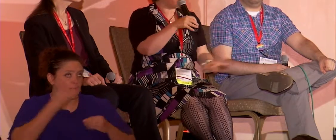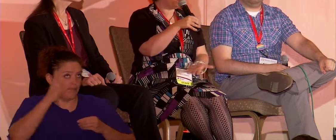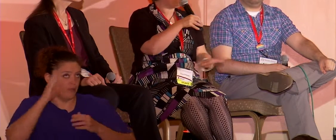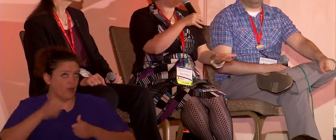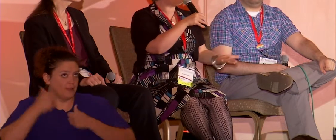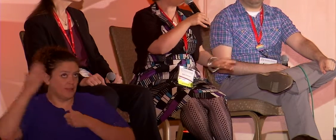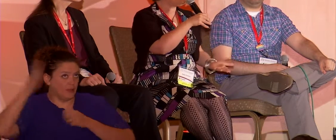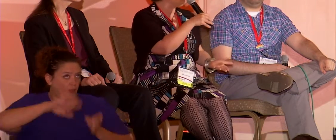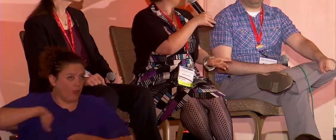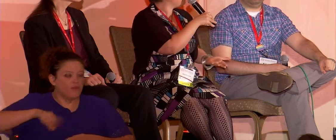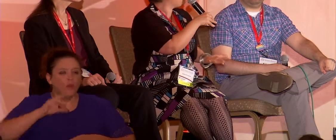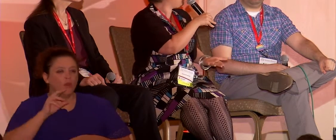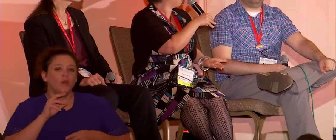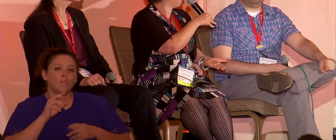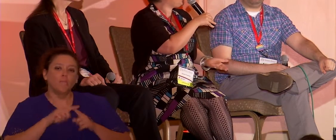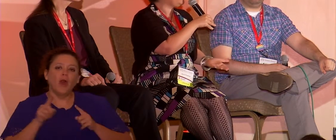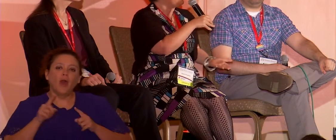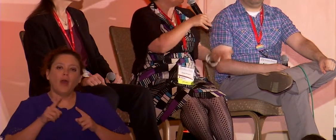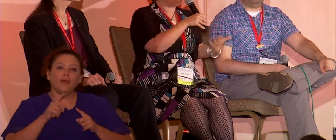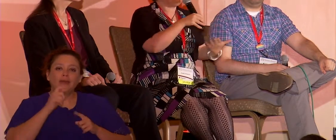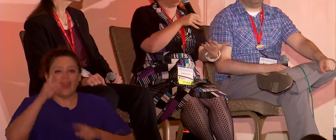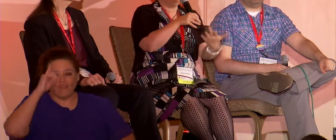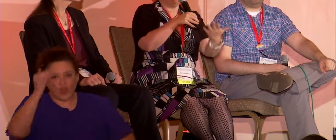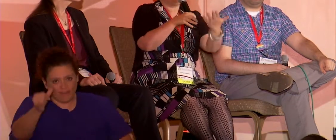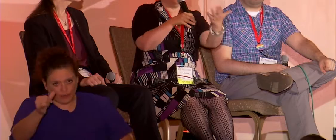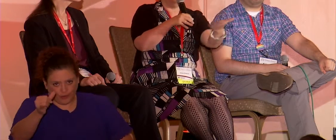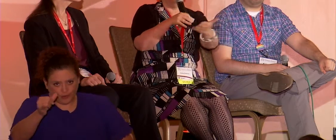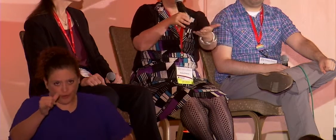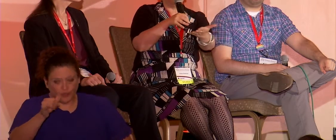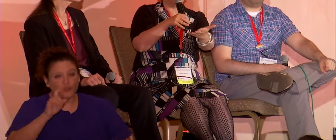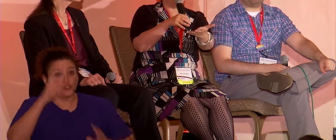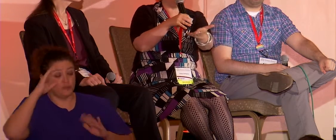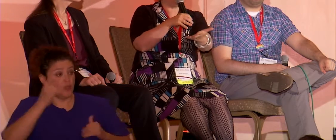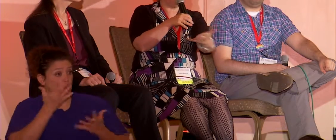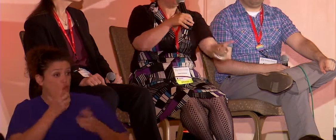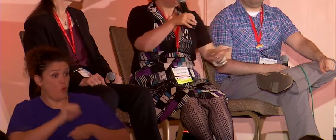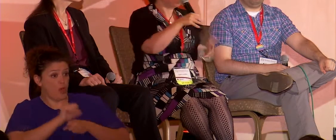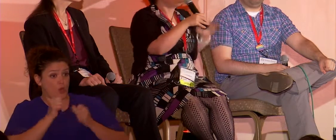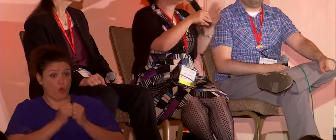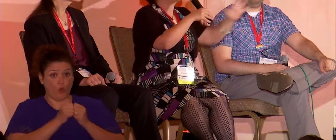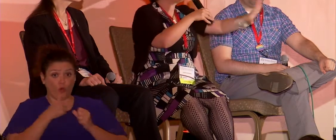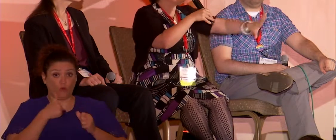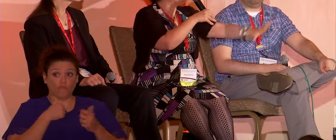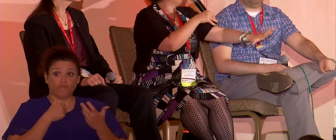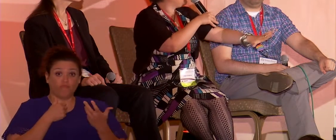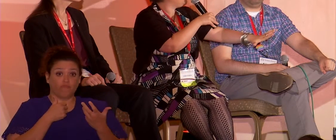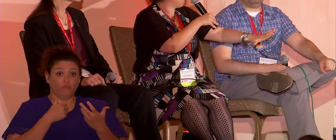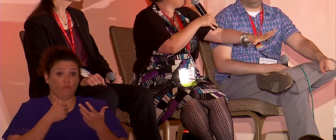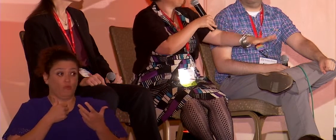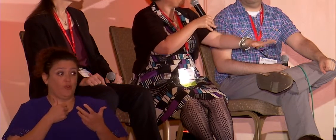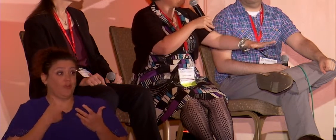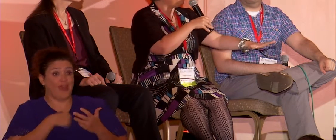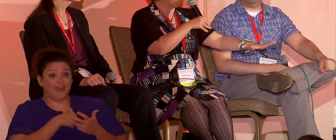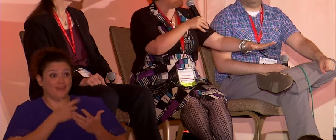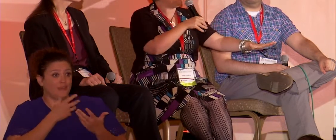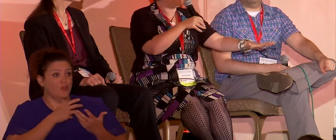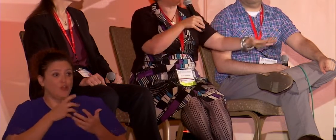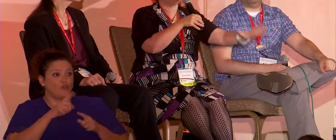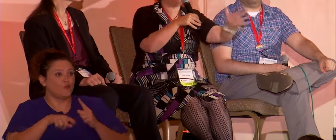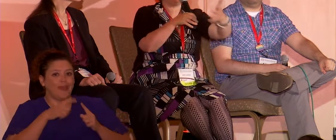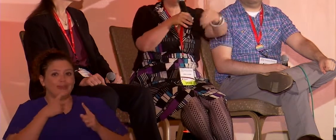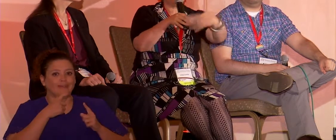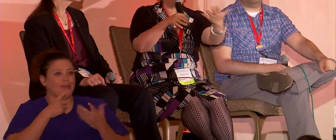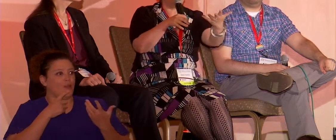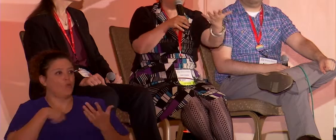aside those arguments forever. We shouldn't be expected that if you want to work in this coalition, you never, ever get to try to persuade people out of